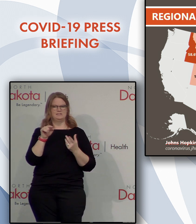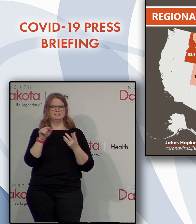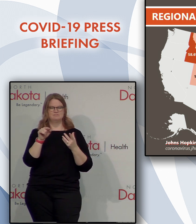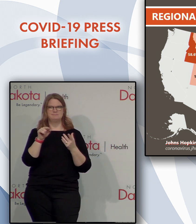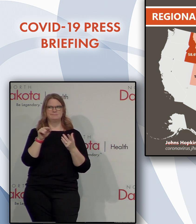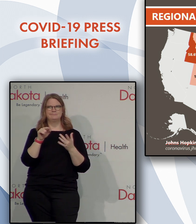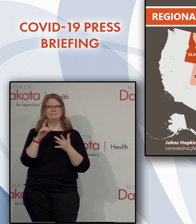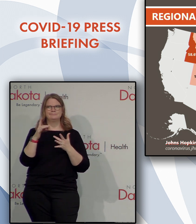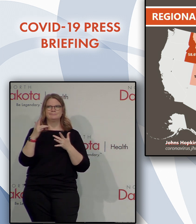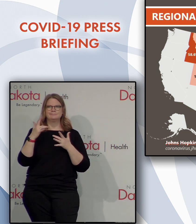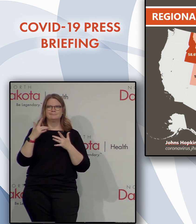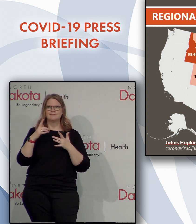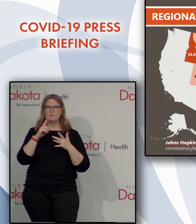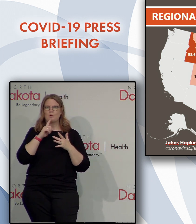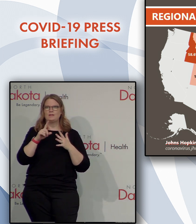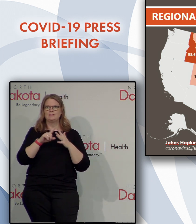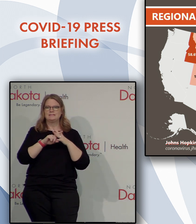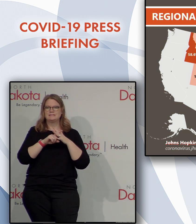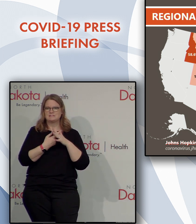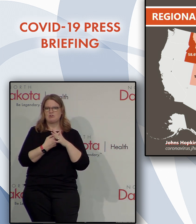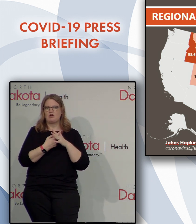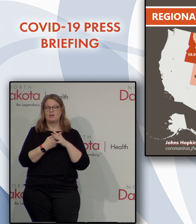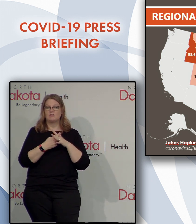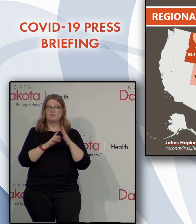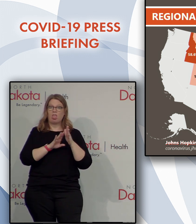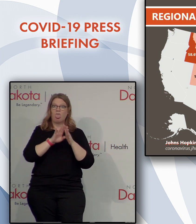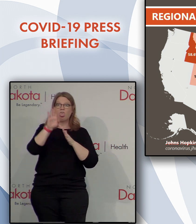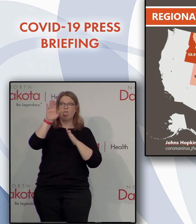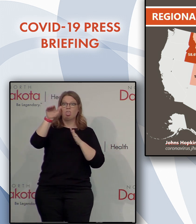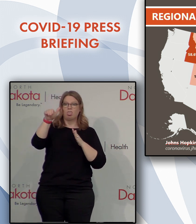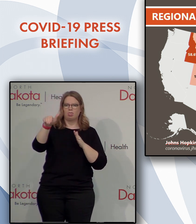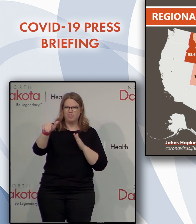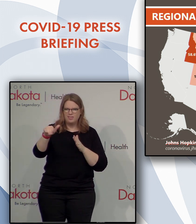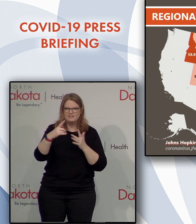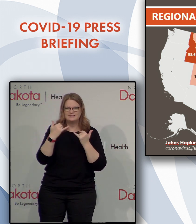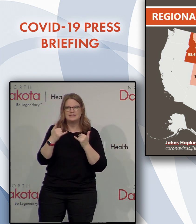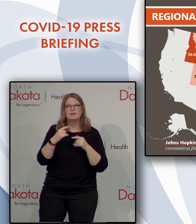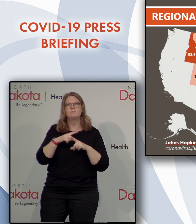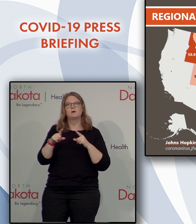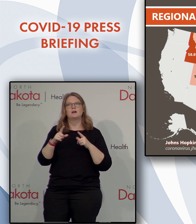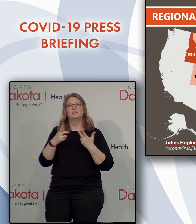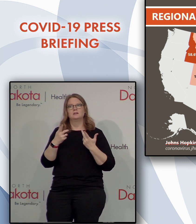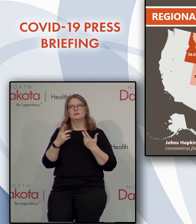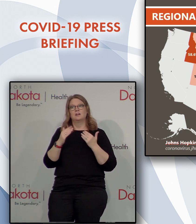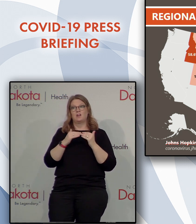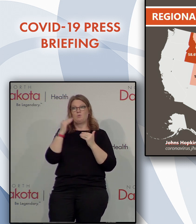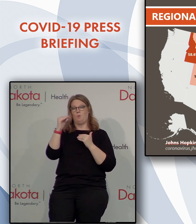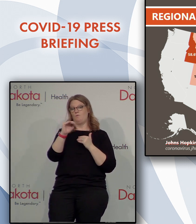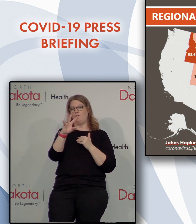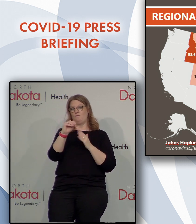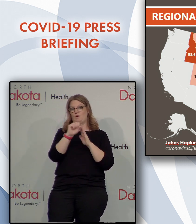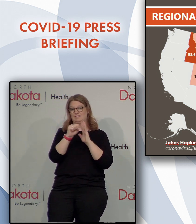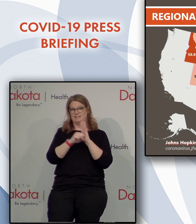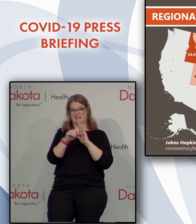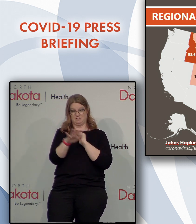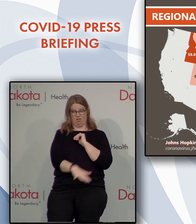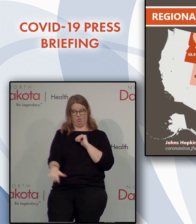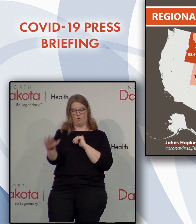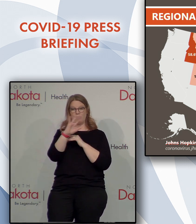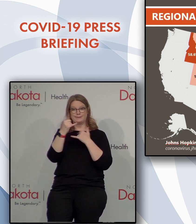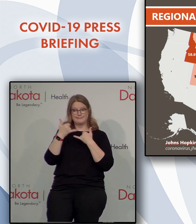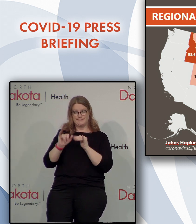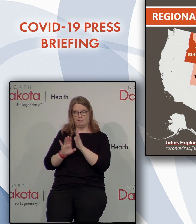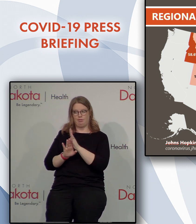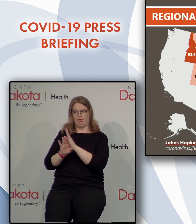is starting to go on the decline. We're seeing increases in over 40 states across the nation. So